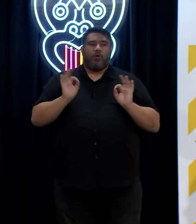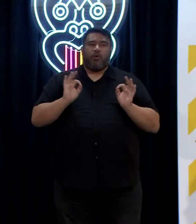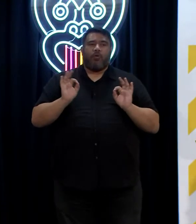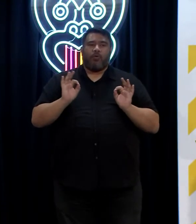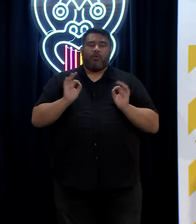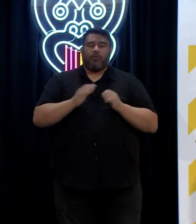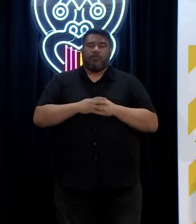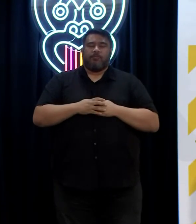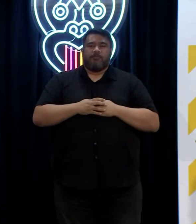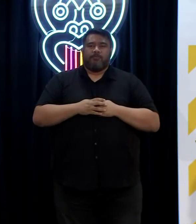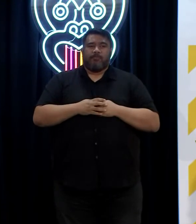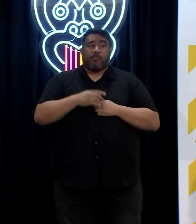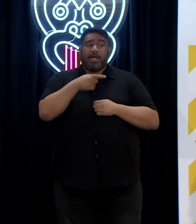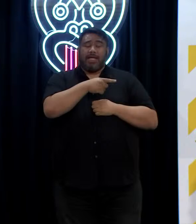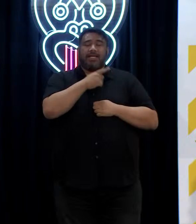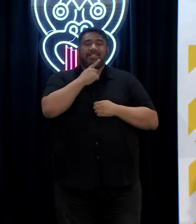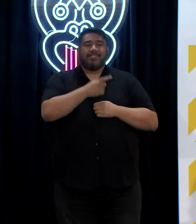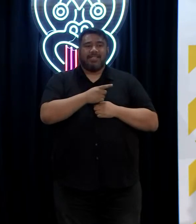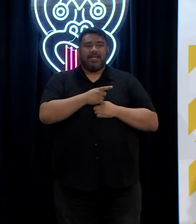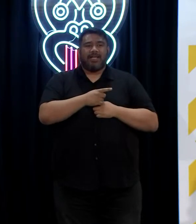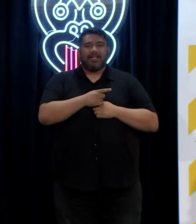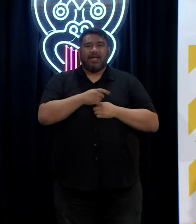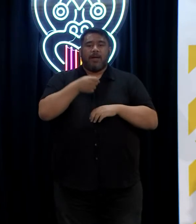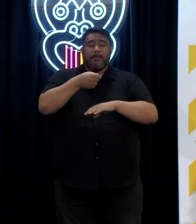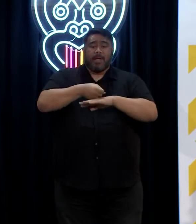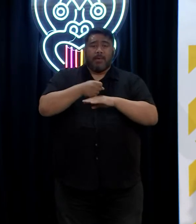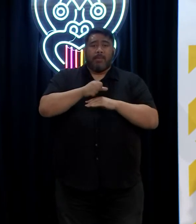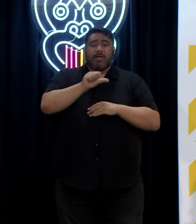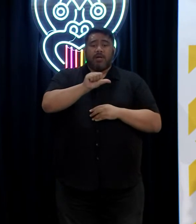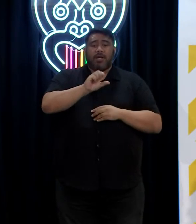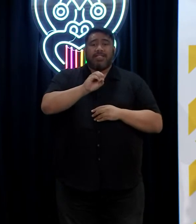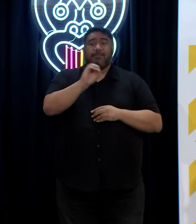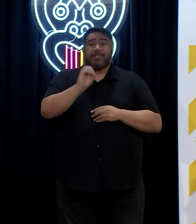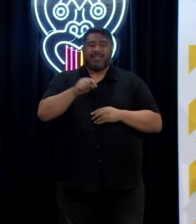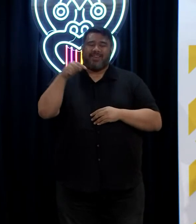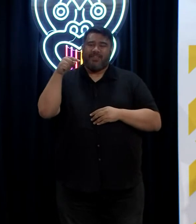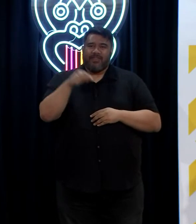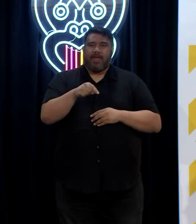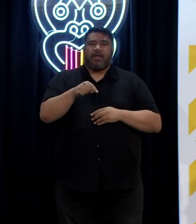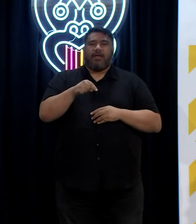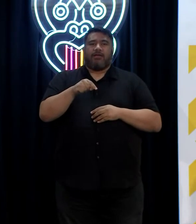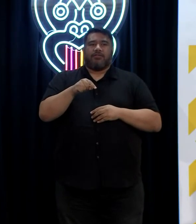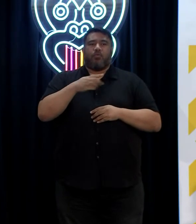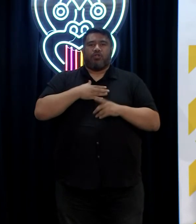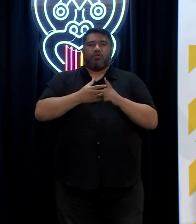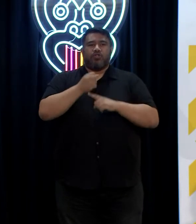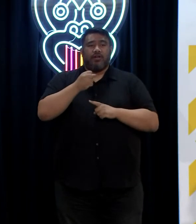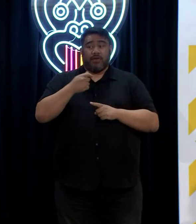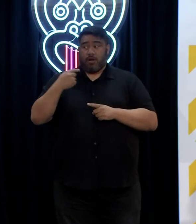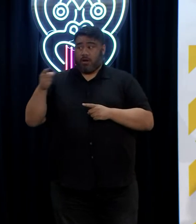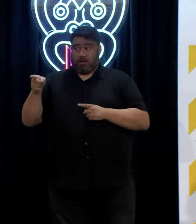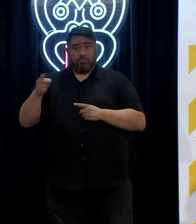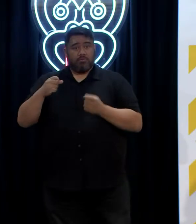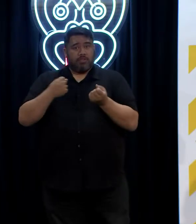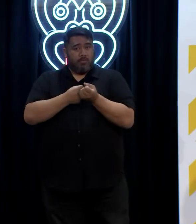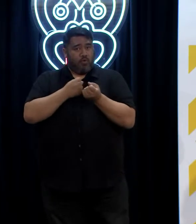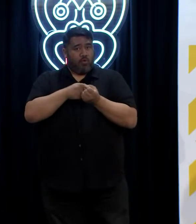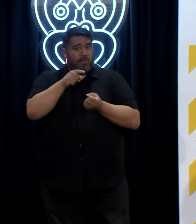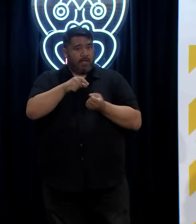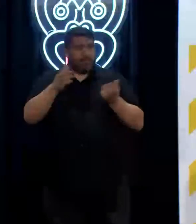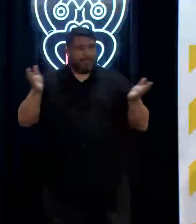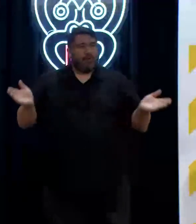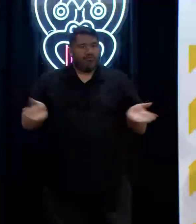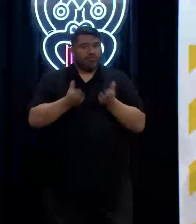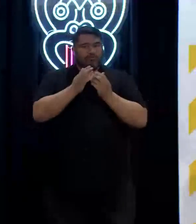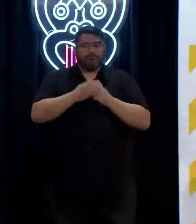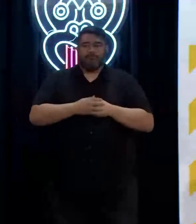Director General. The point he was making was at least 90%, and I welcome campaigns that support anybody to get vaccinated. I'll come